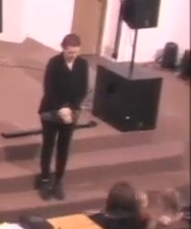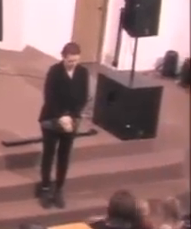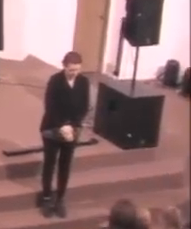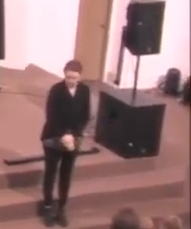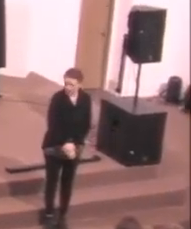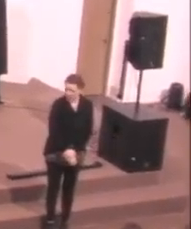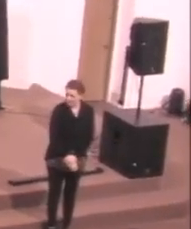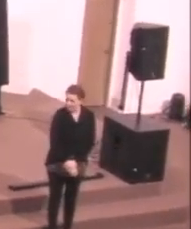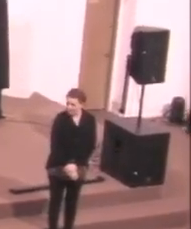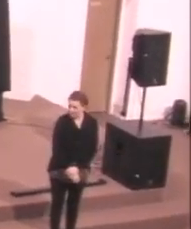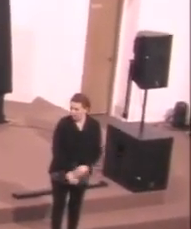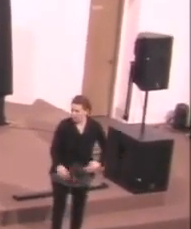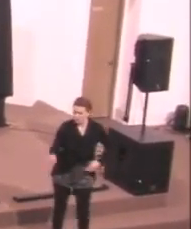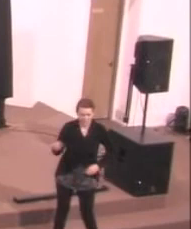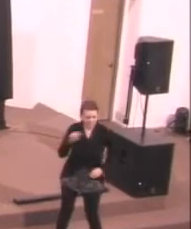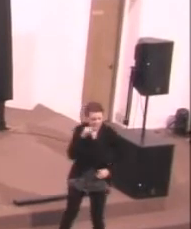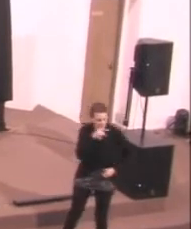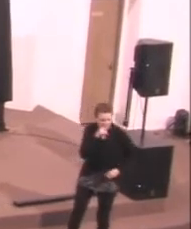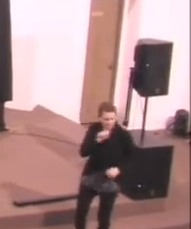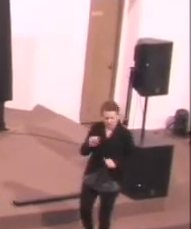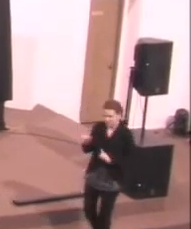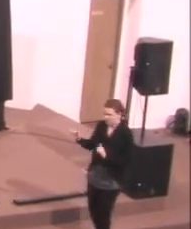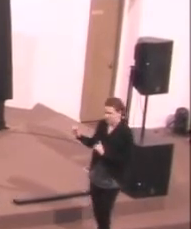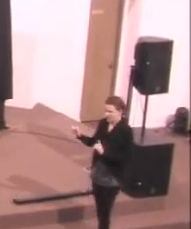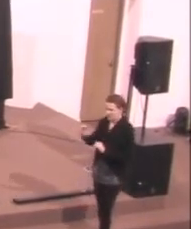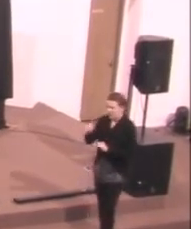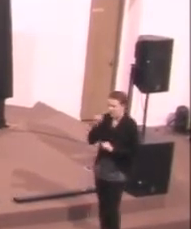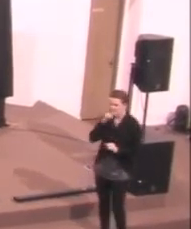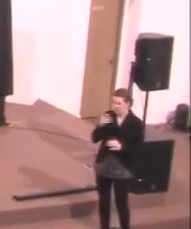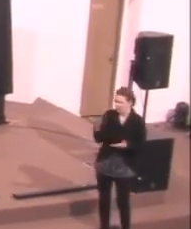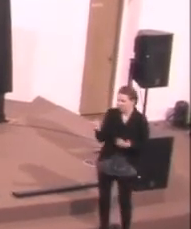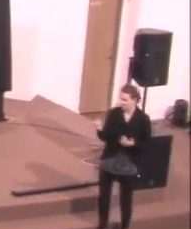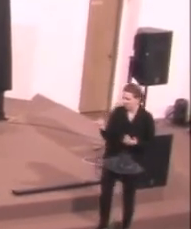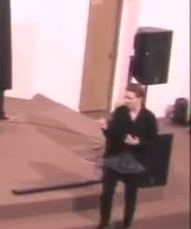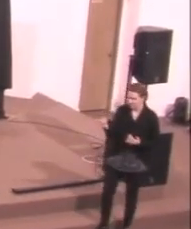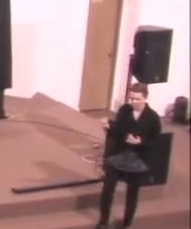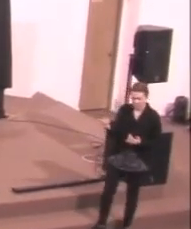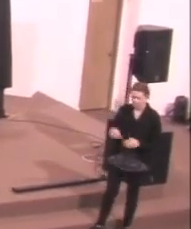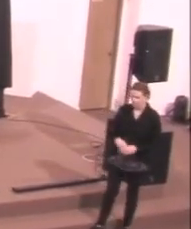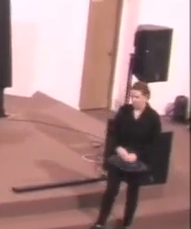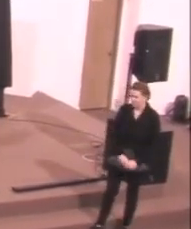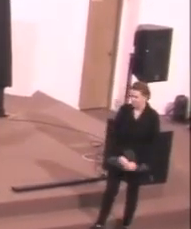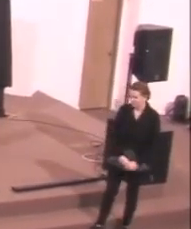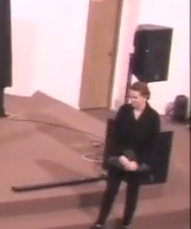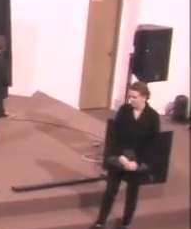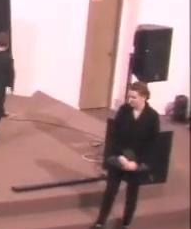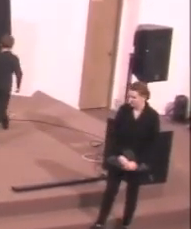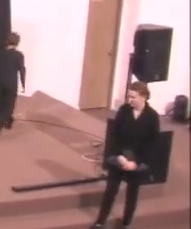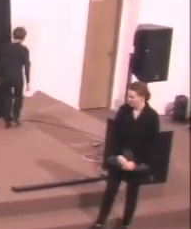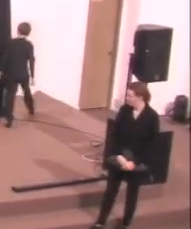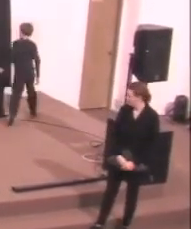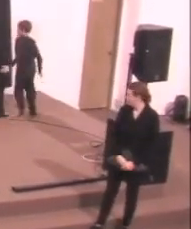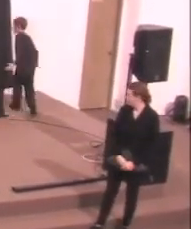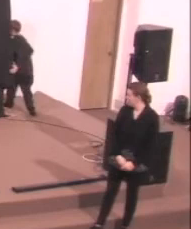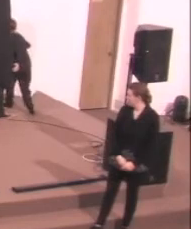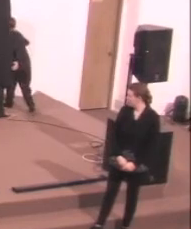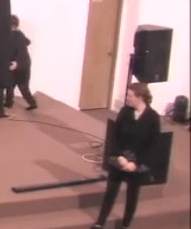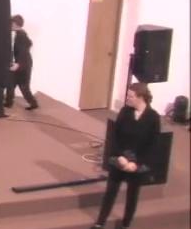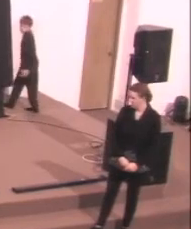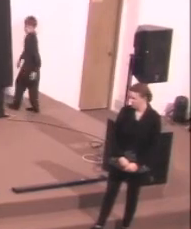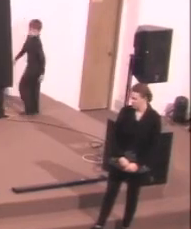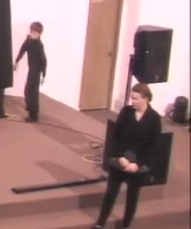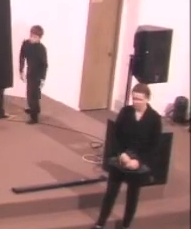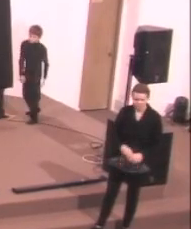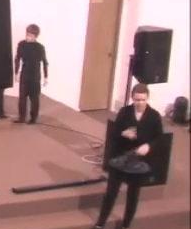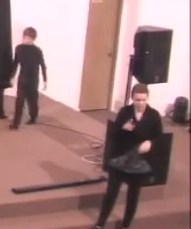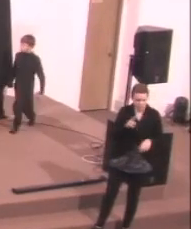So you guys can stay right there. And we can have the other kids. Do you guys want to come on up? You can go as, why don't we do around the steps again? And of course,